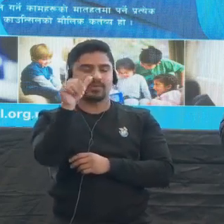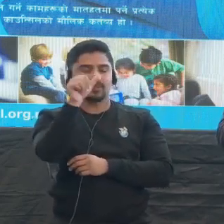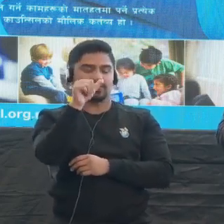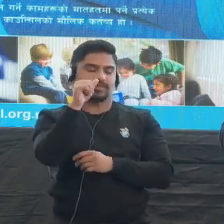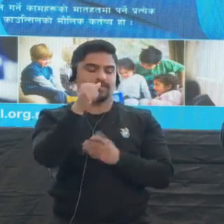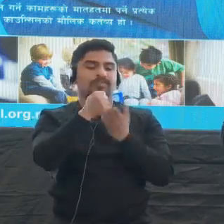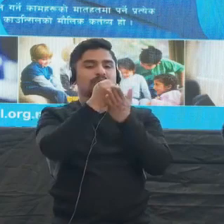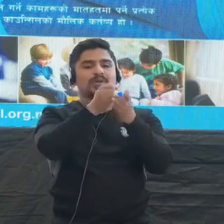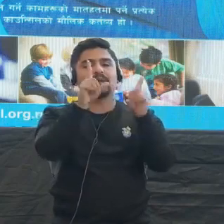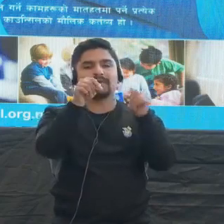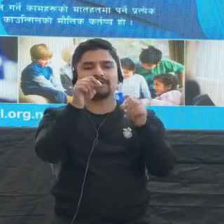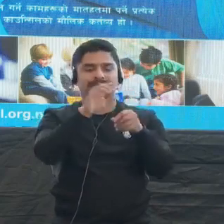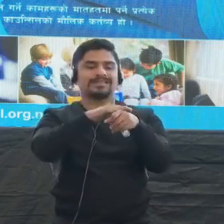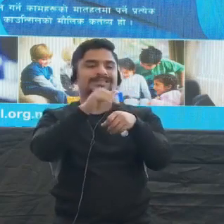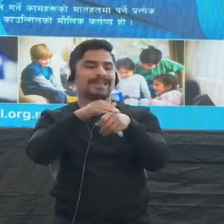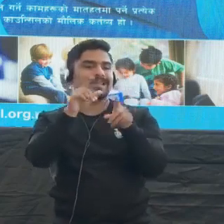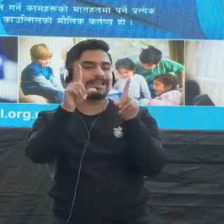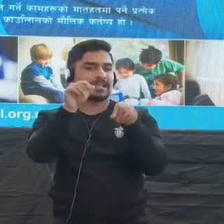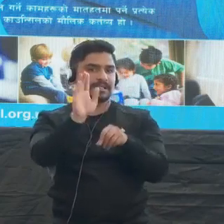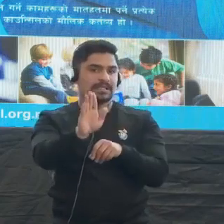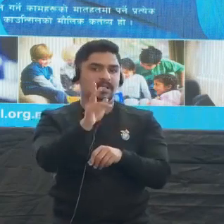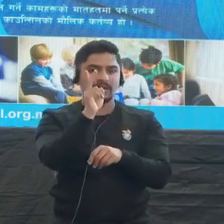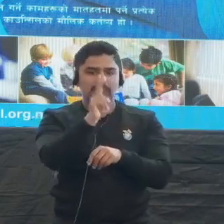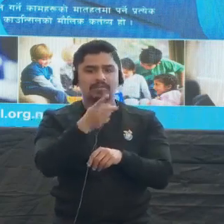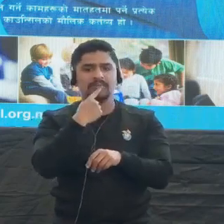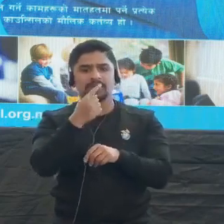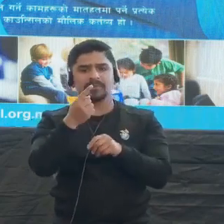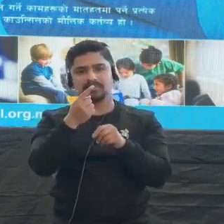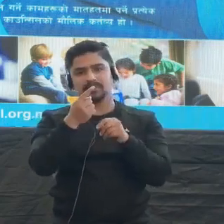are the parameters of